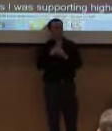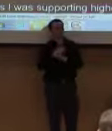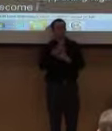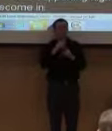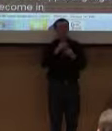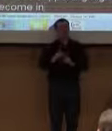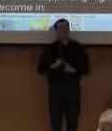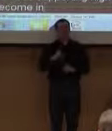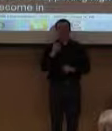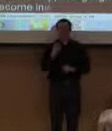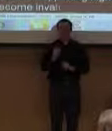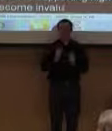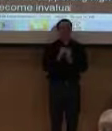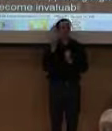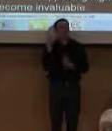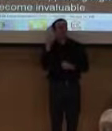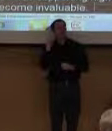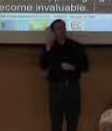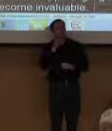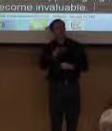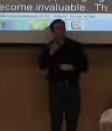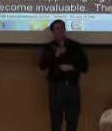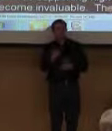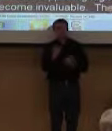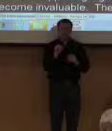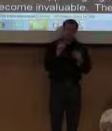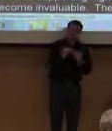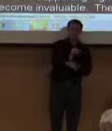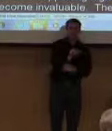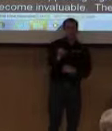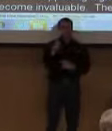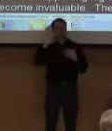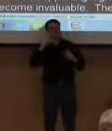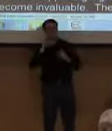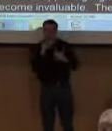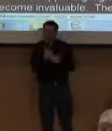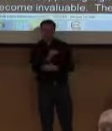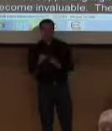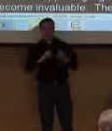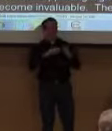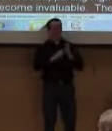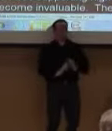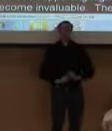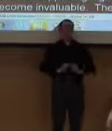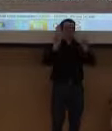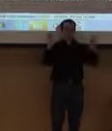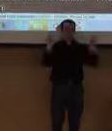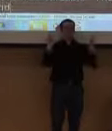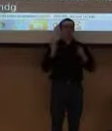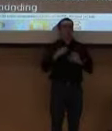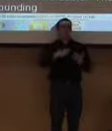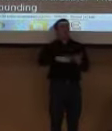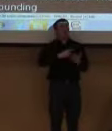jargon with similar sounding, similar spelled words that can have completely different meanings. So